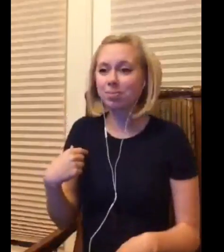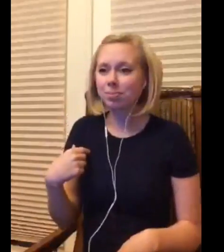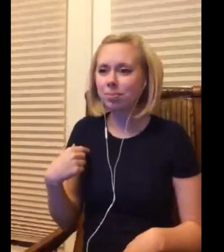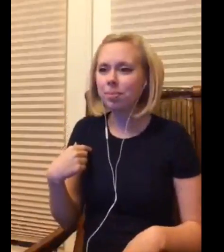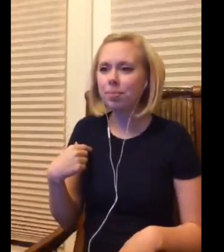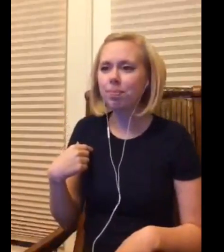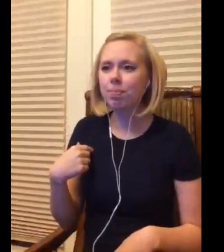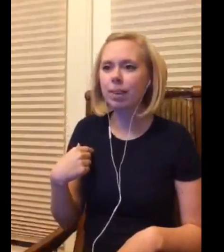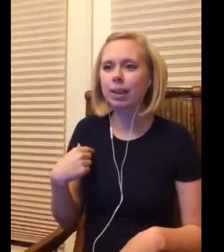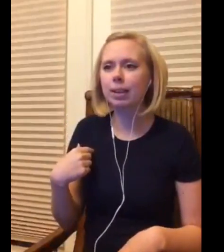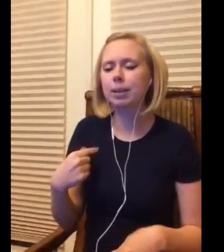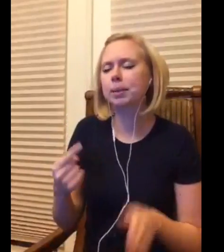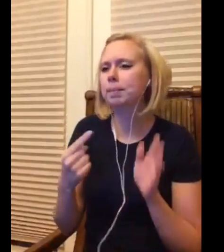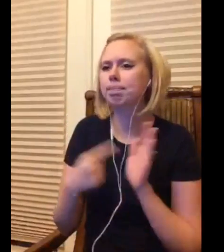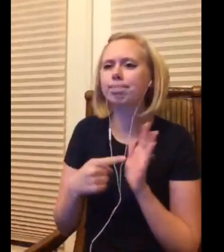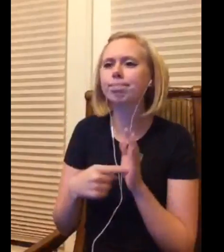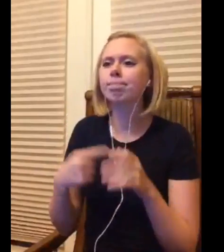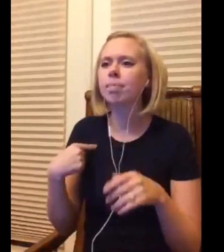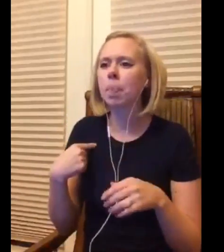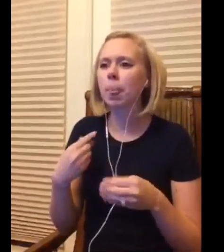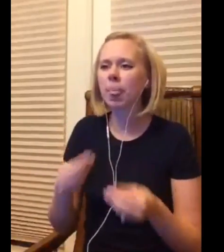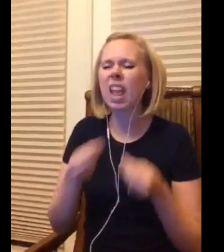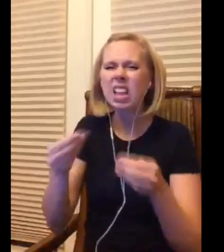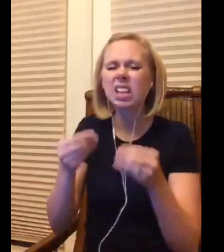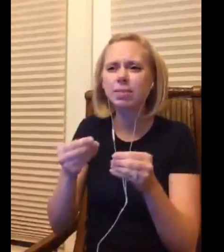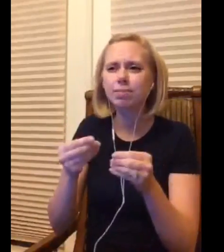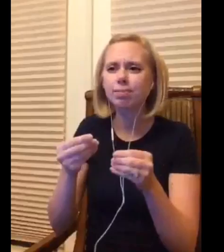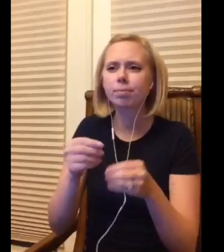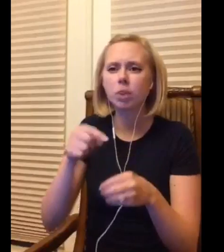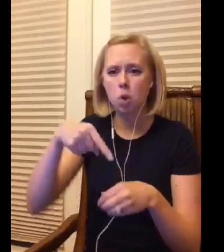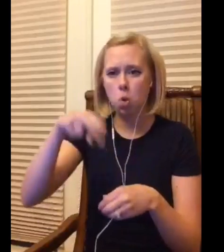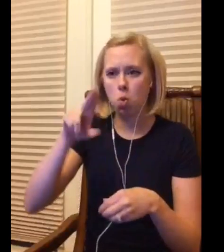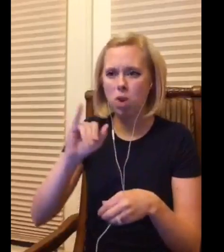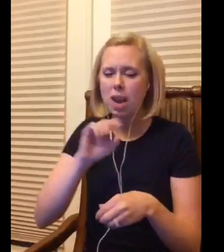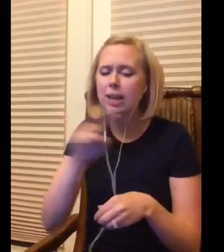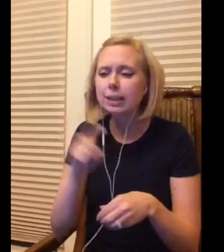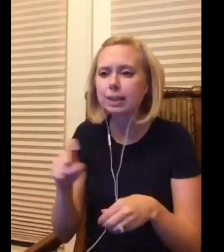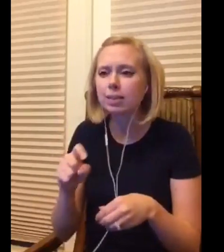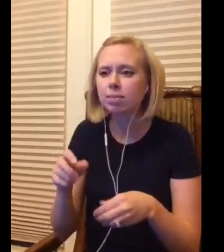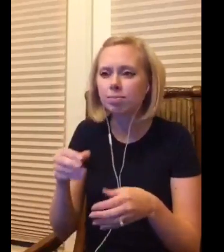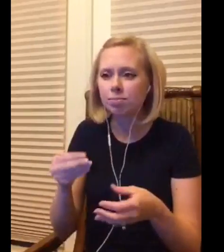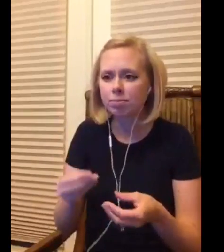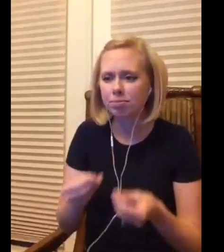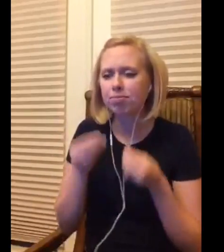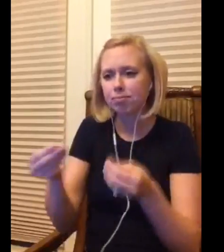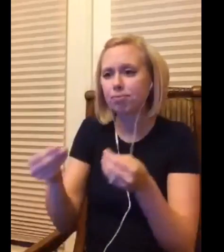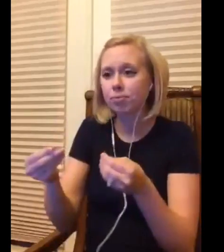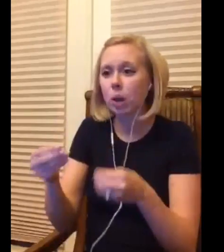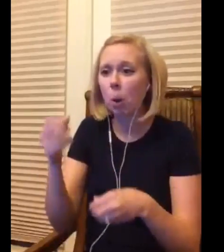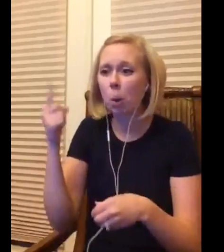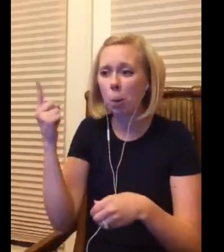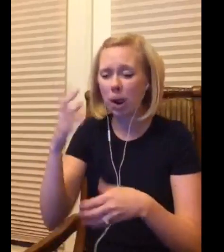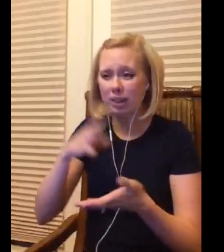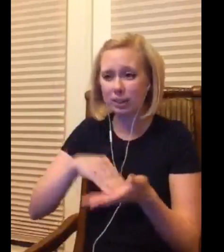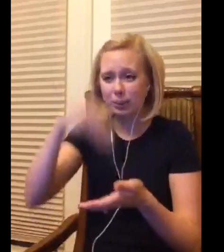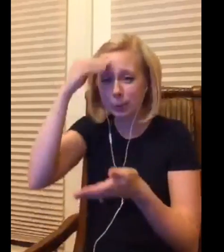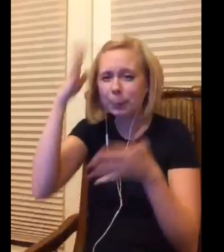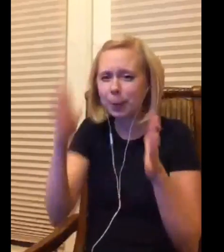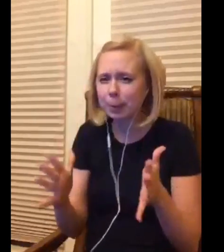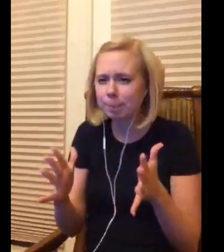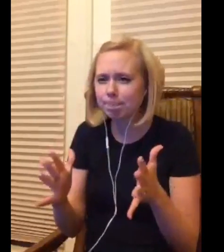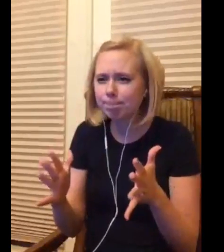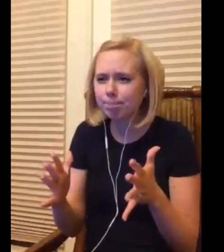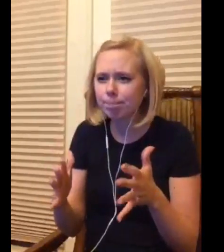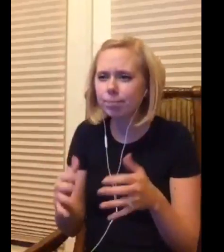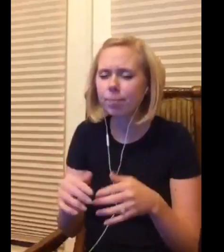I gave a quiz, 20 questions. Student missed 18. I put a +2 on